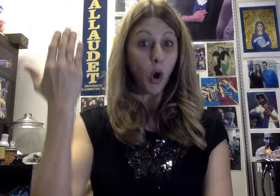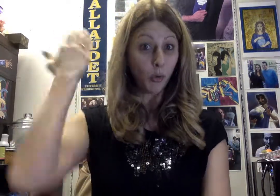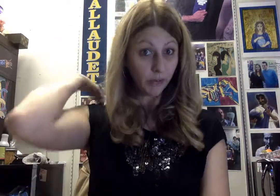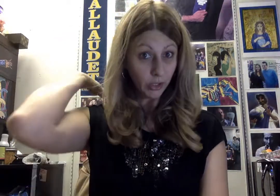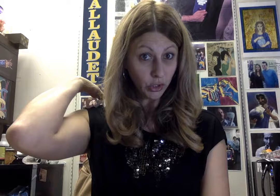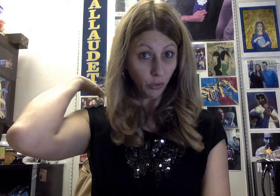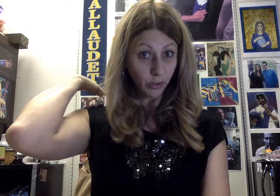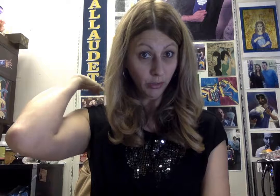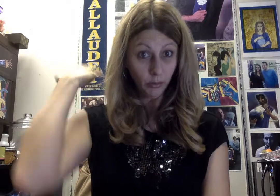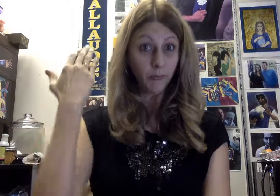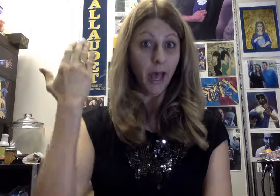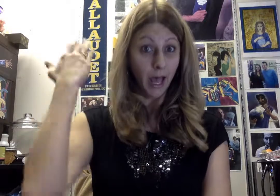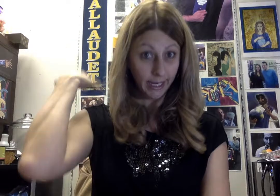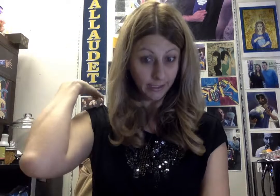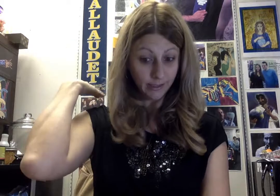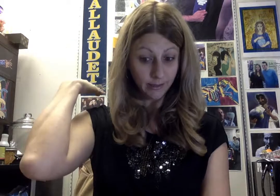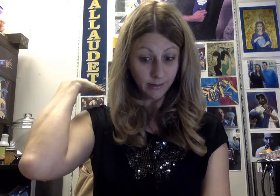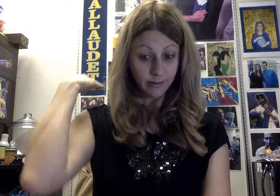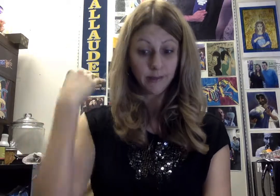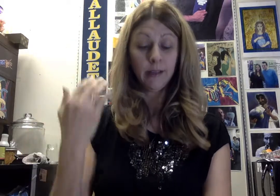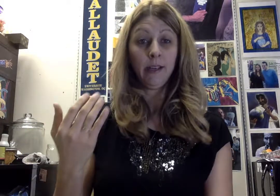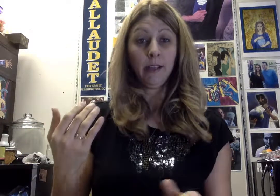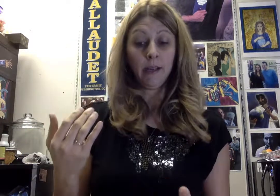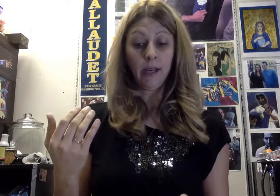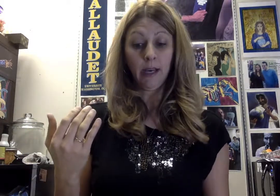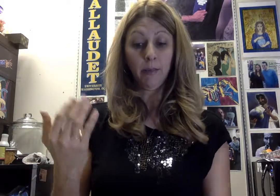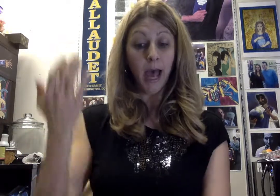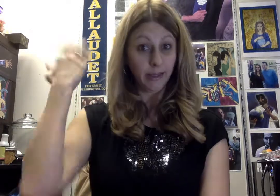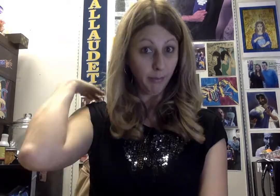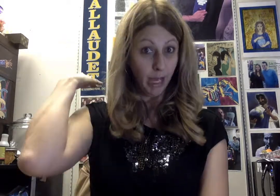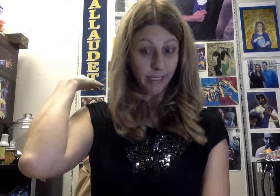over the shoulder or behind the body.